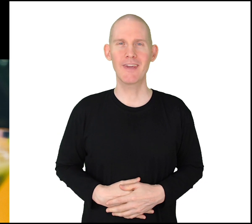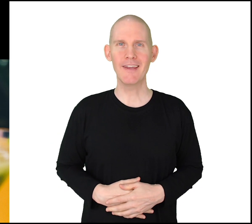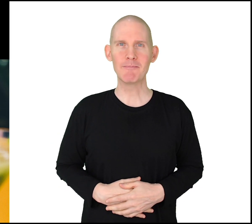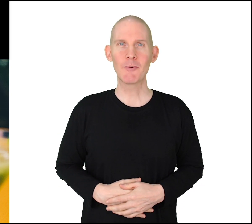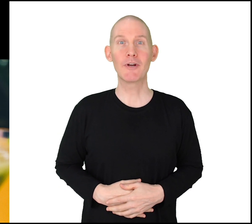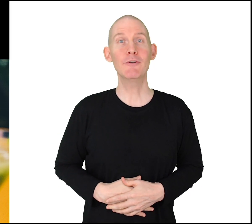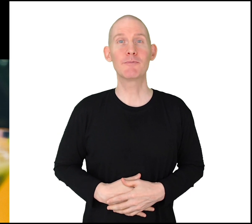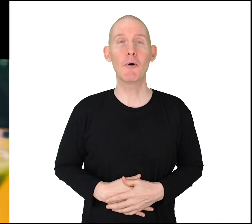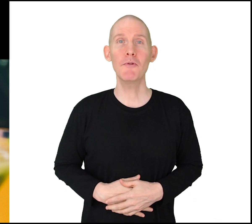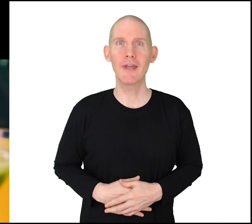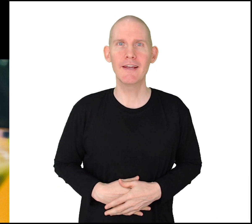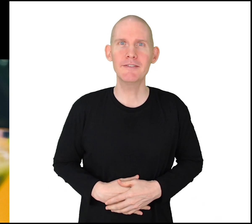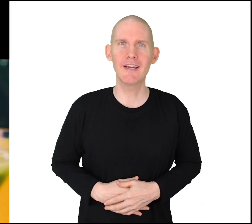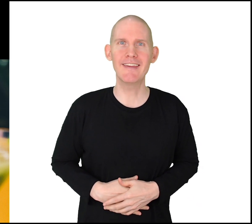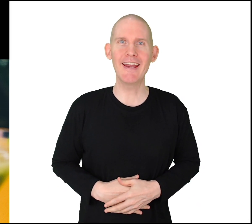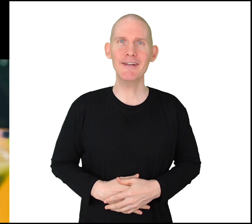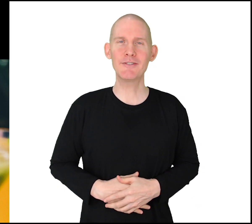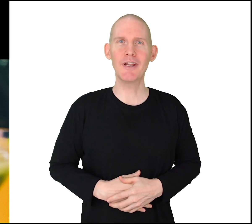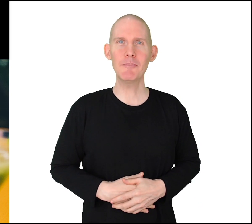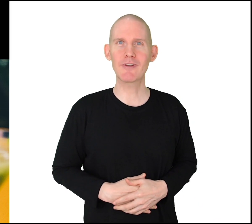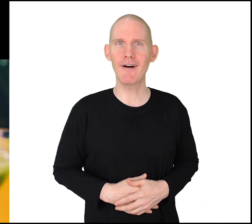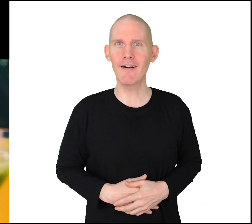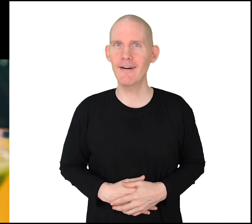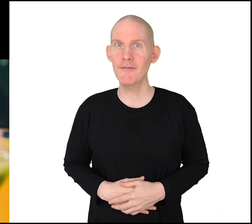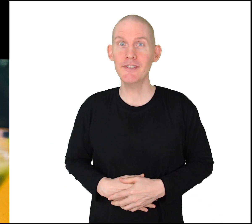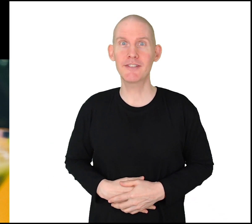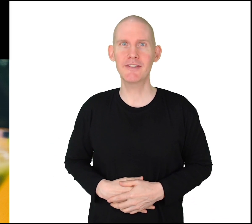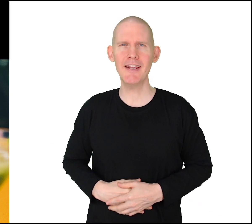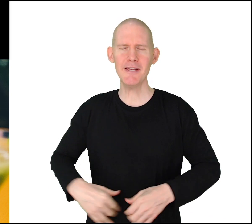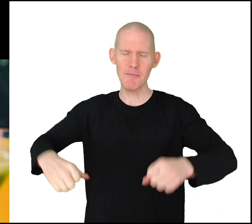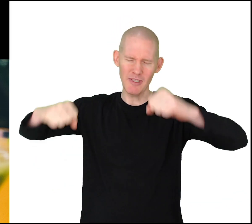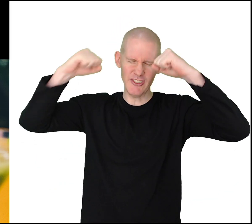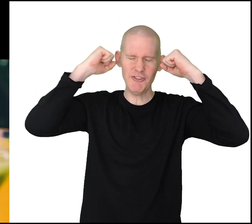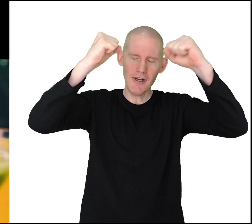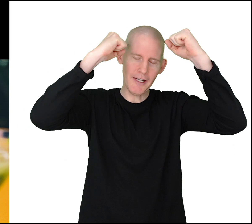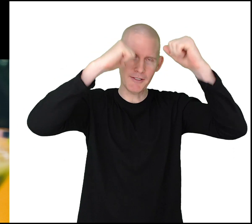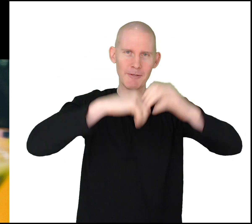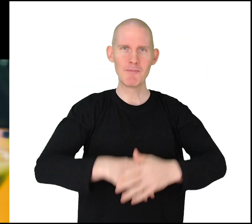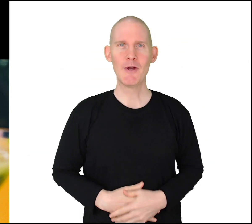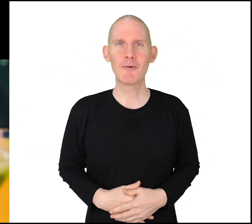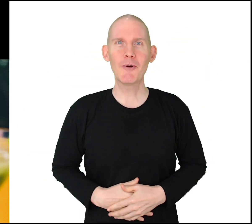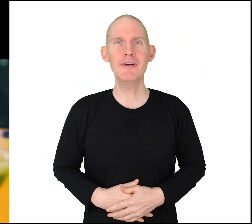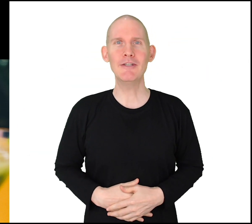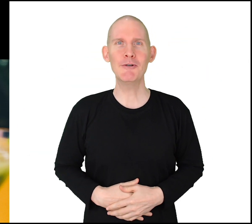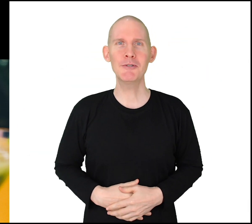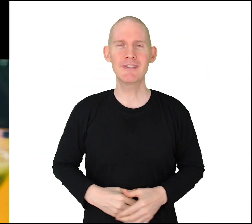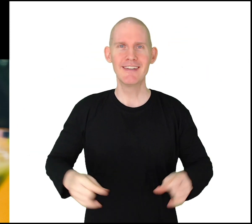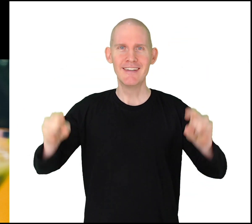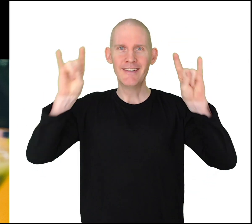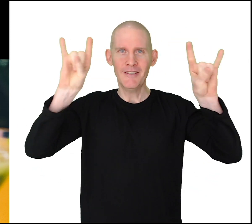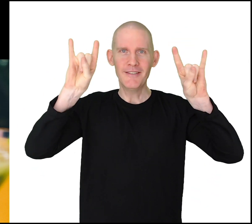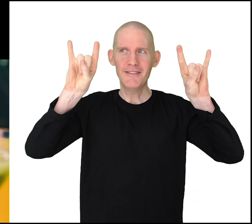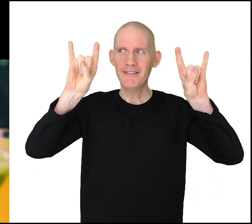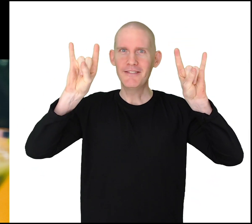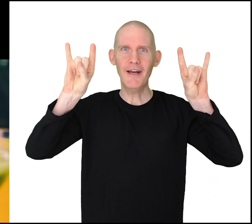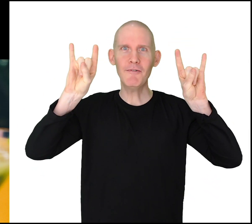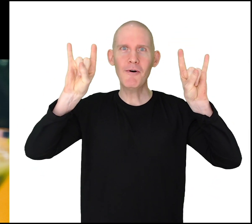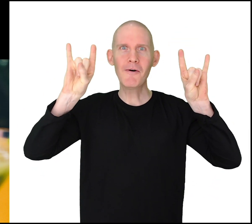Okay, we're going to use both hands and the hand shapes are the same. Yes! We're going to use devil